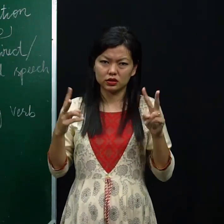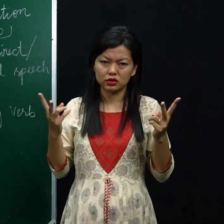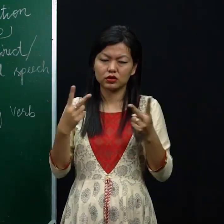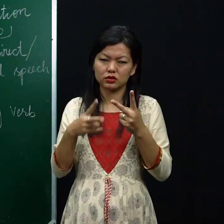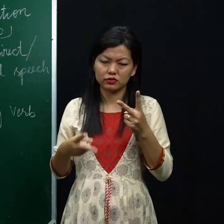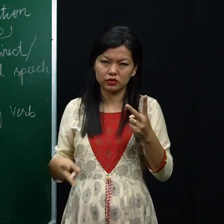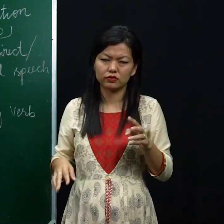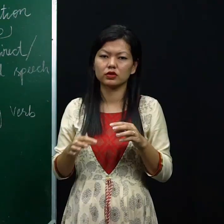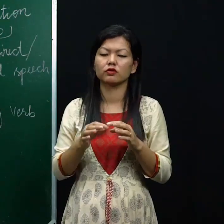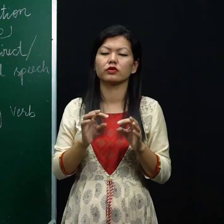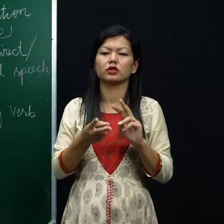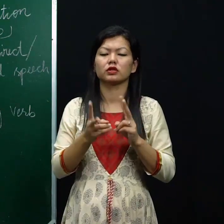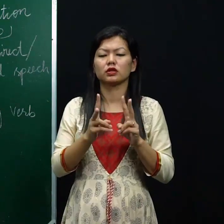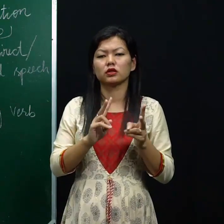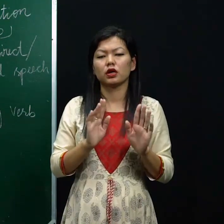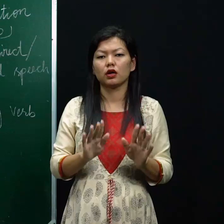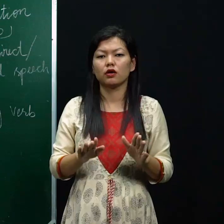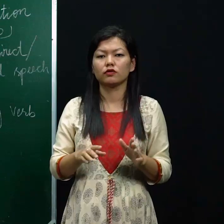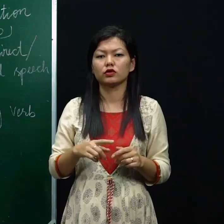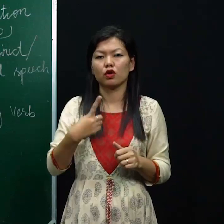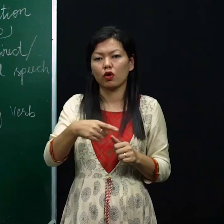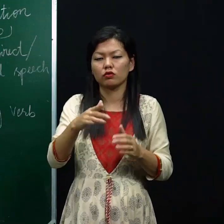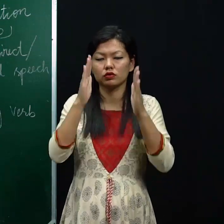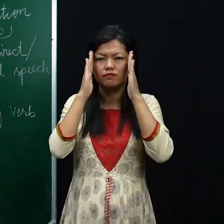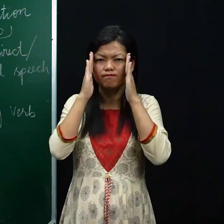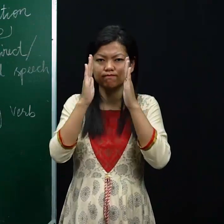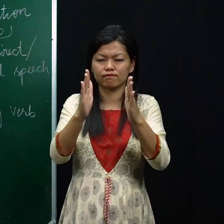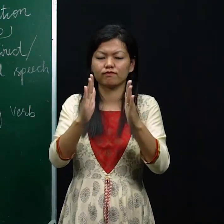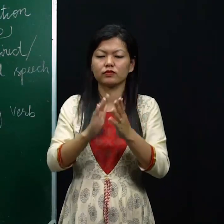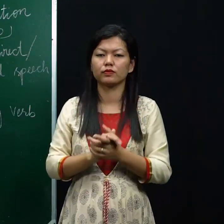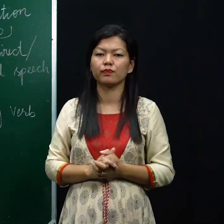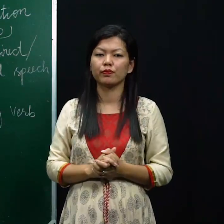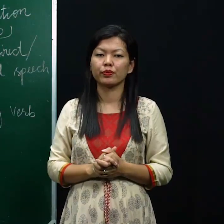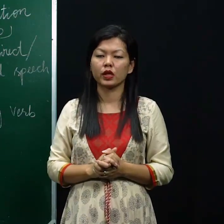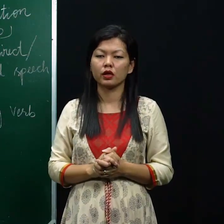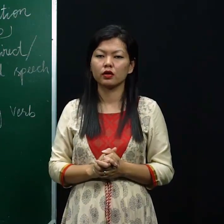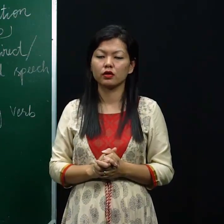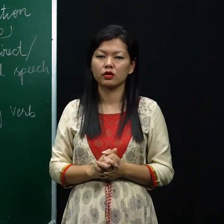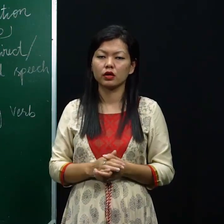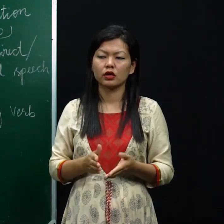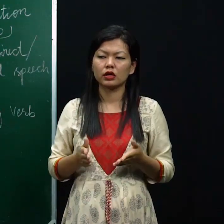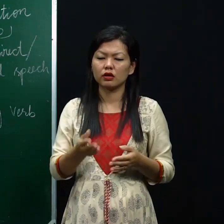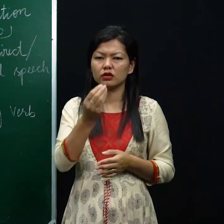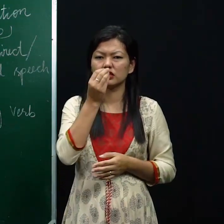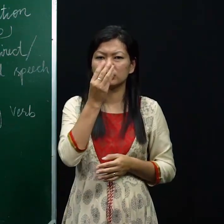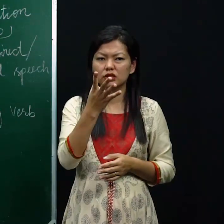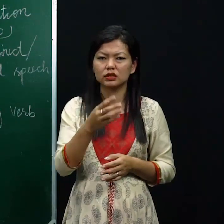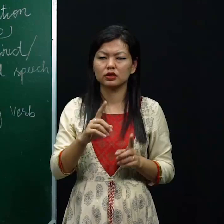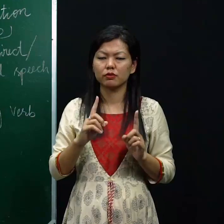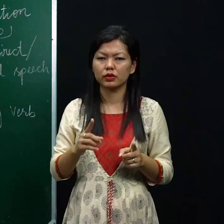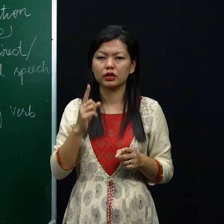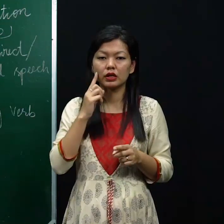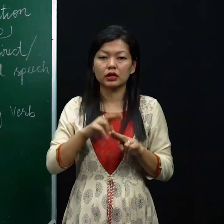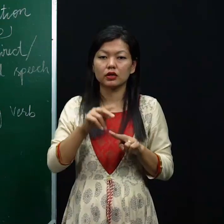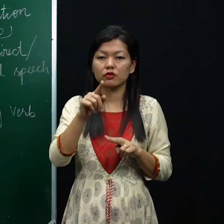always go wrong unless you pay special attention to the minor things that we have just explained. We consider it minor, but it may not be minor